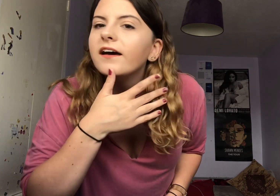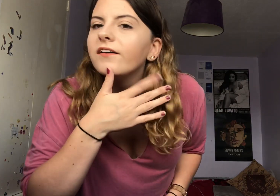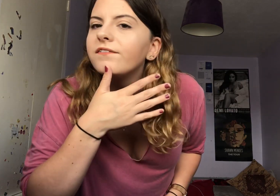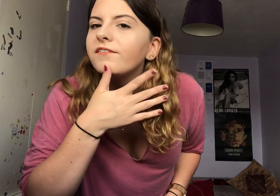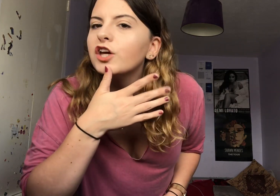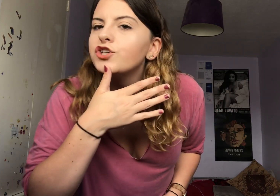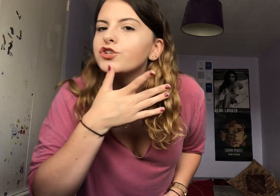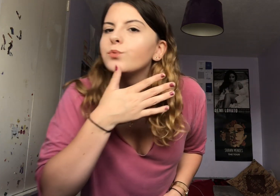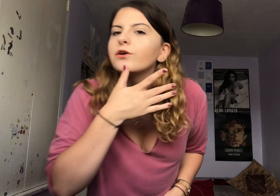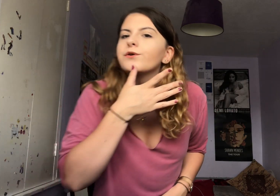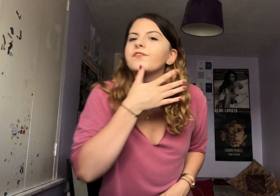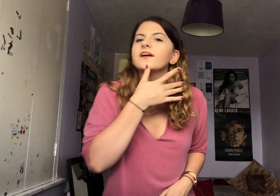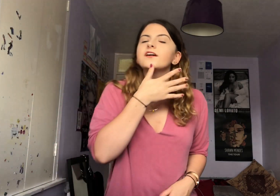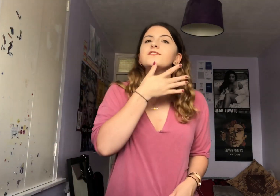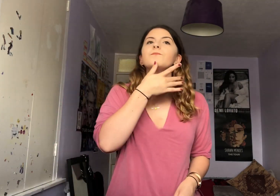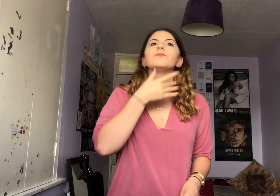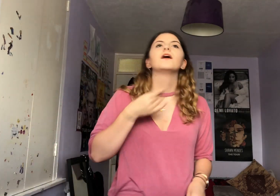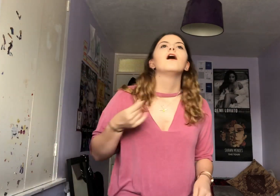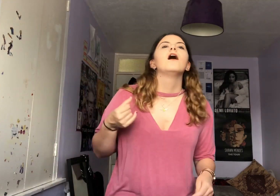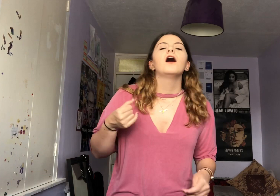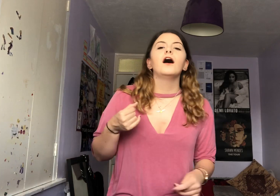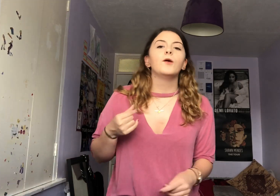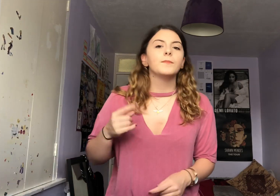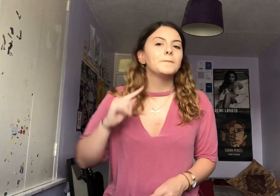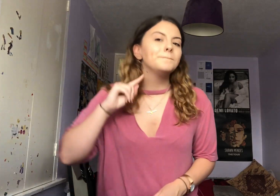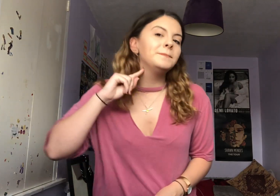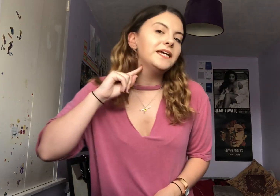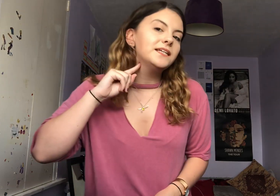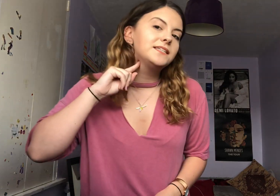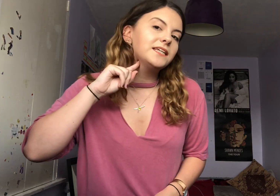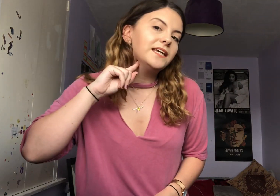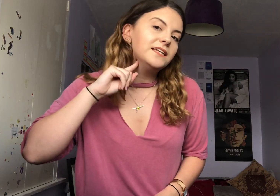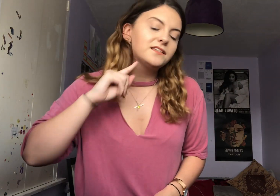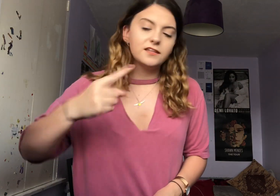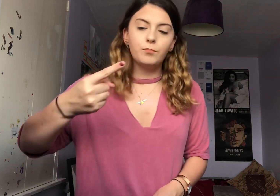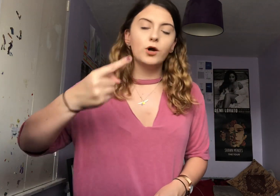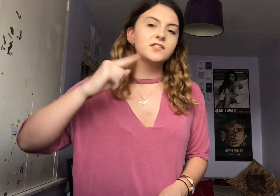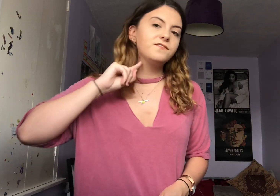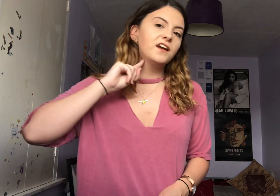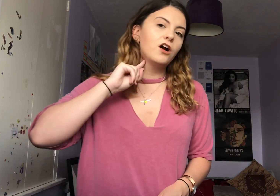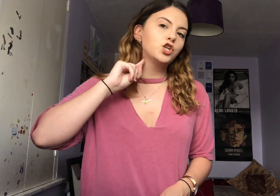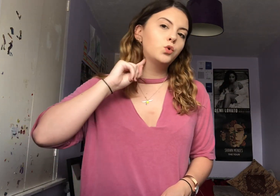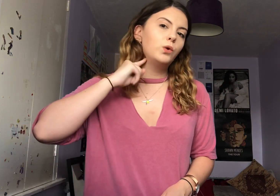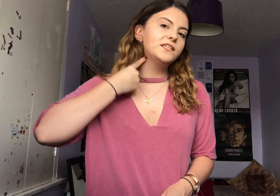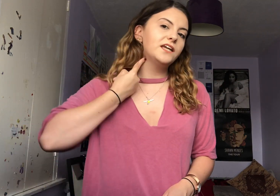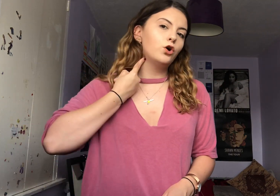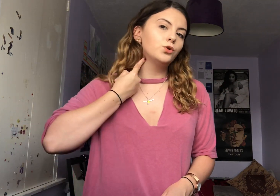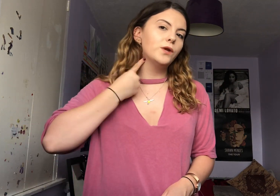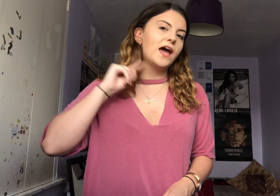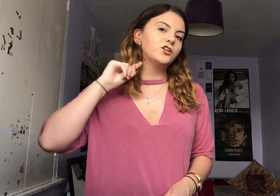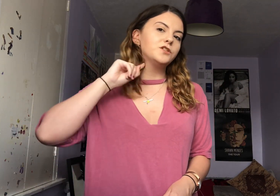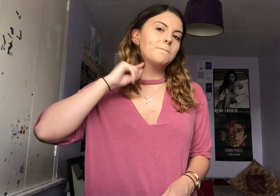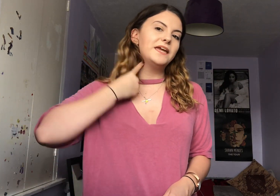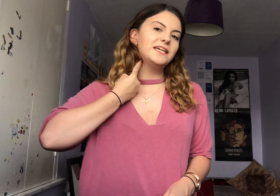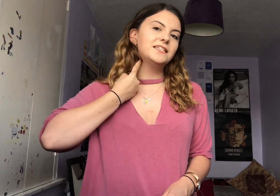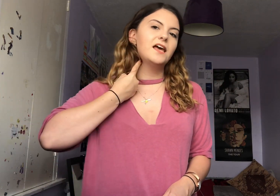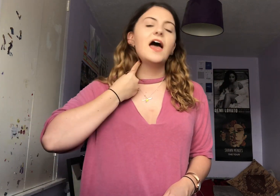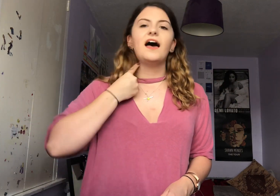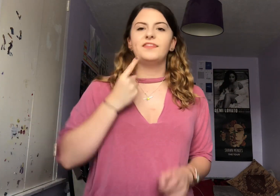and fish, just wiggle your fingers. Meat is the pointer finger, twist it on your neck, just meat, and that's